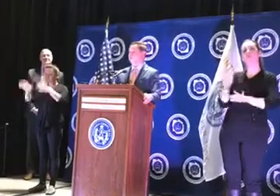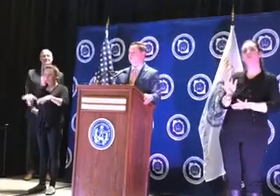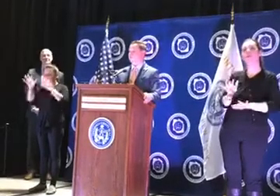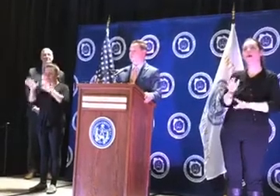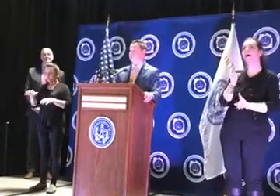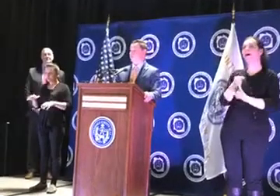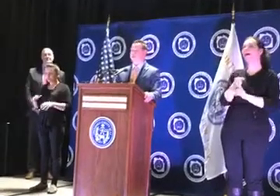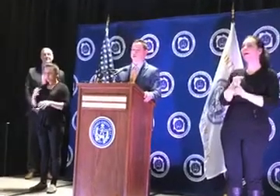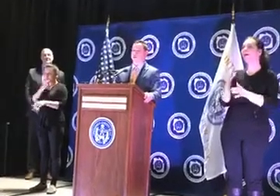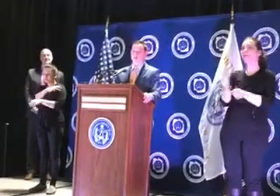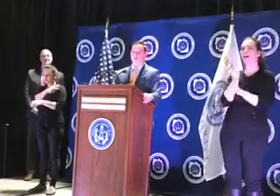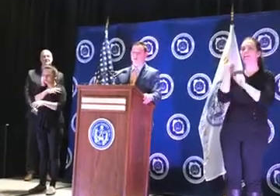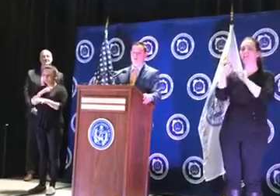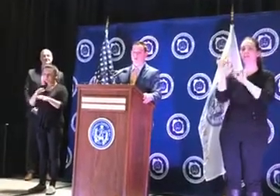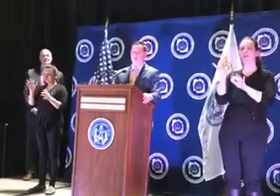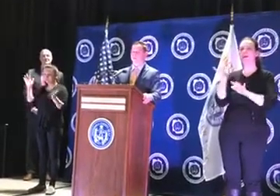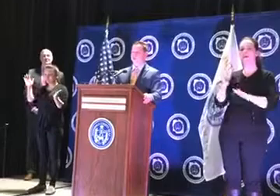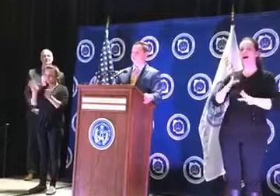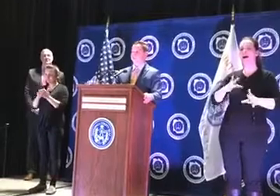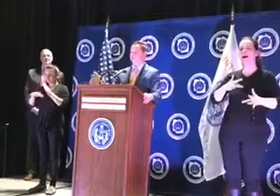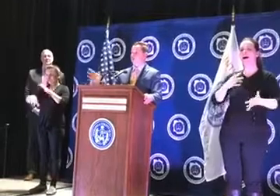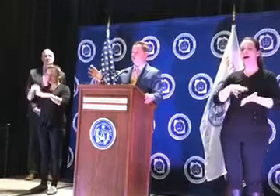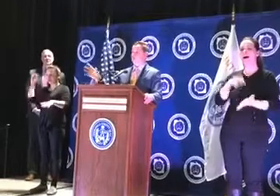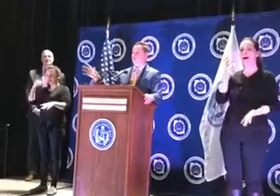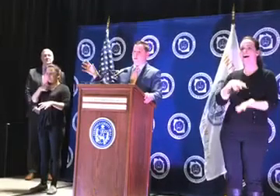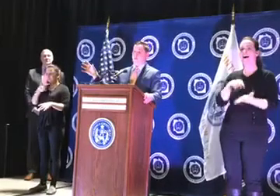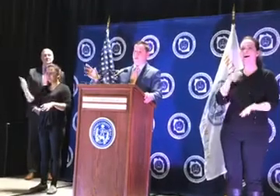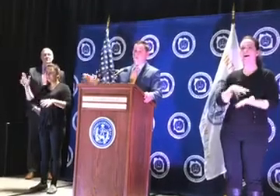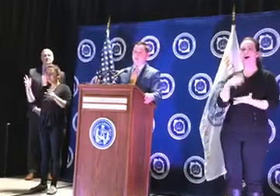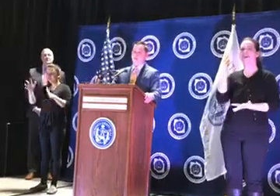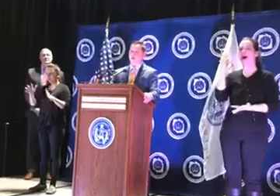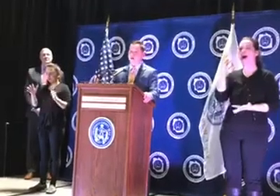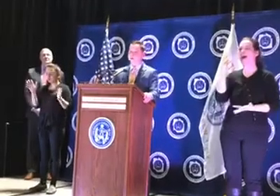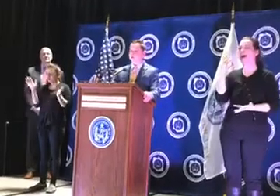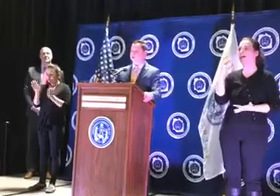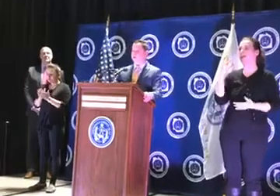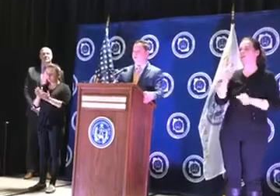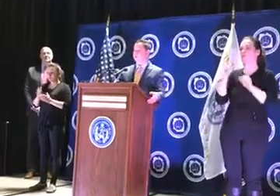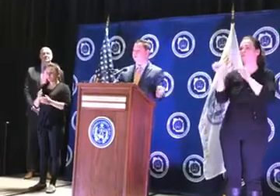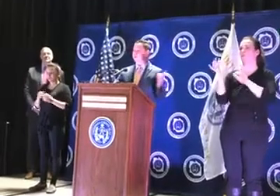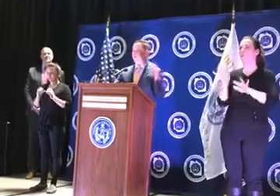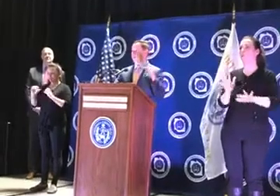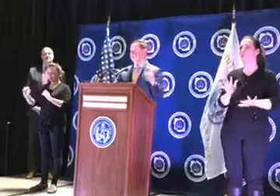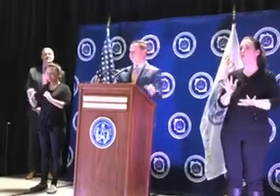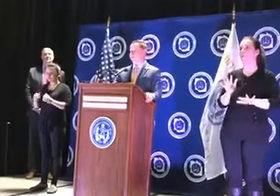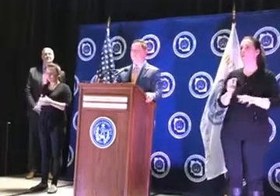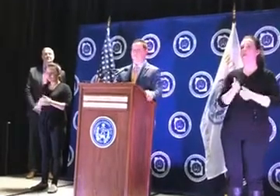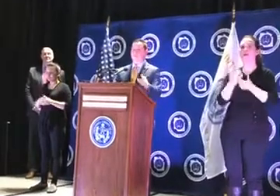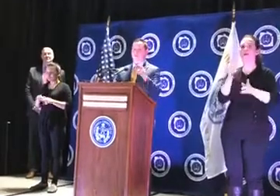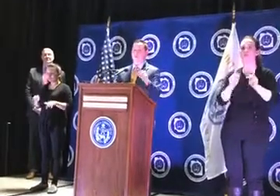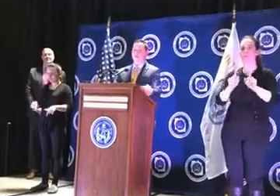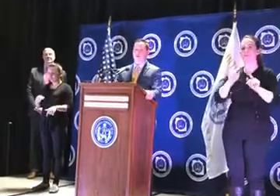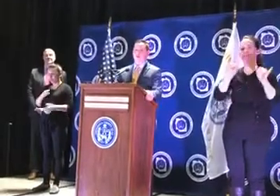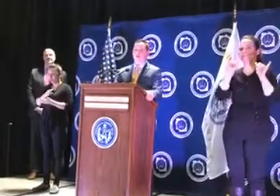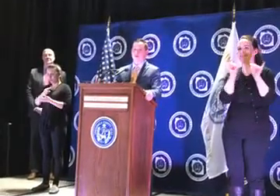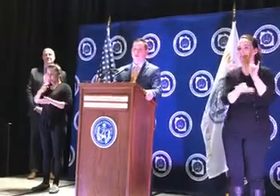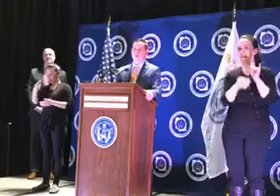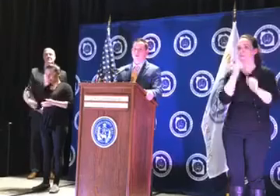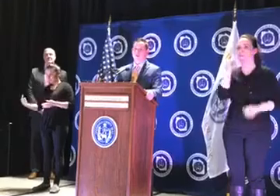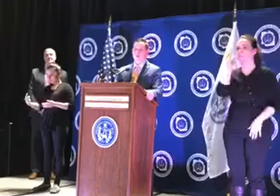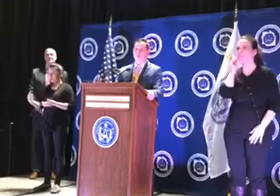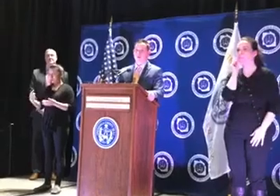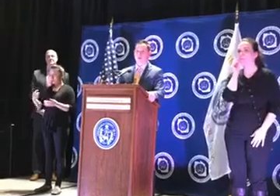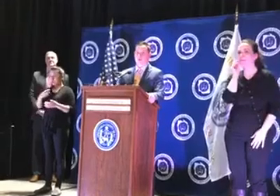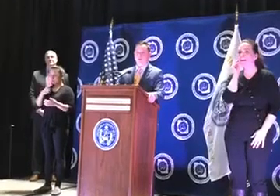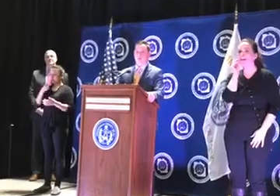friend of social distancing. So we're going to have some wet snow weather this week. That's going to help us bend the curve. Tim? That's